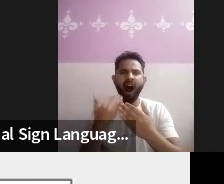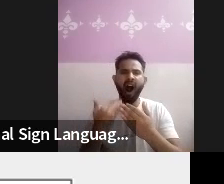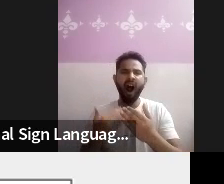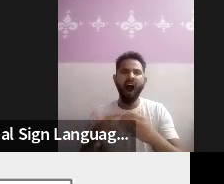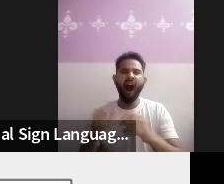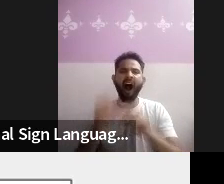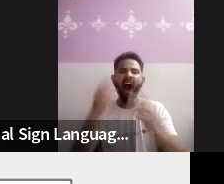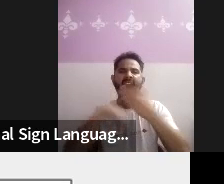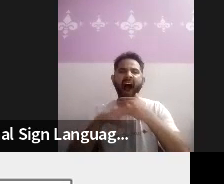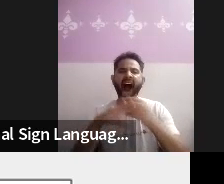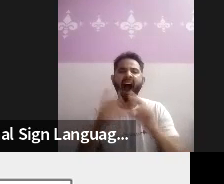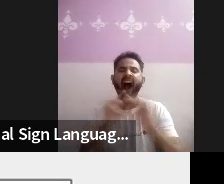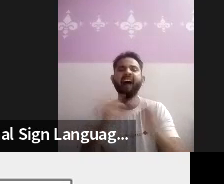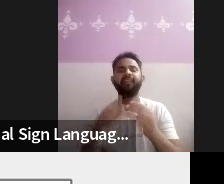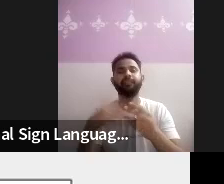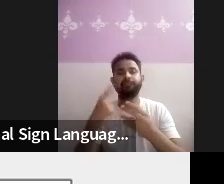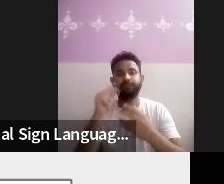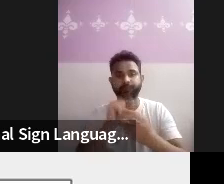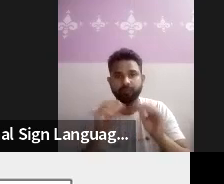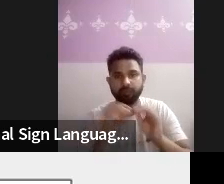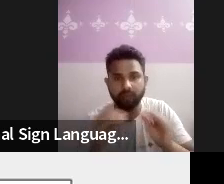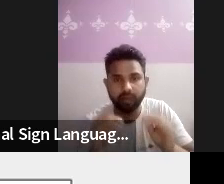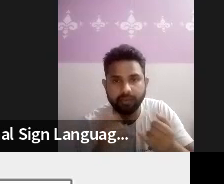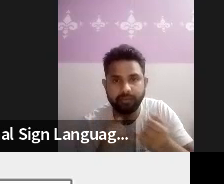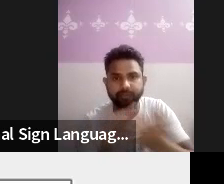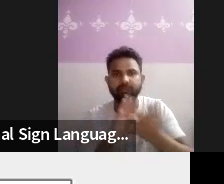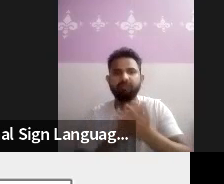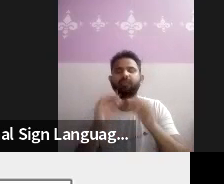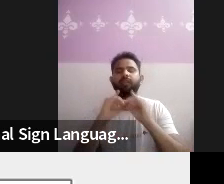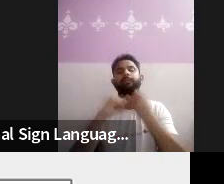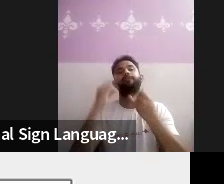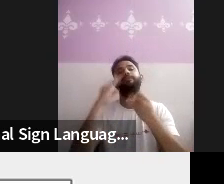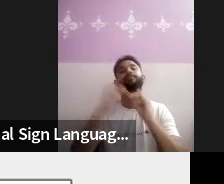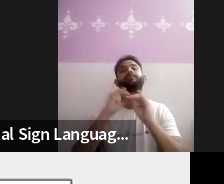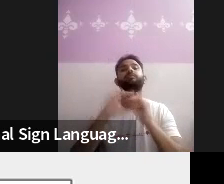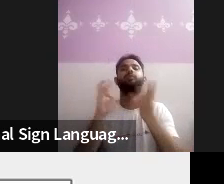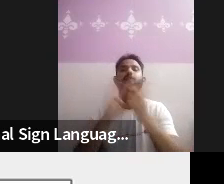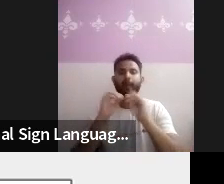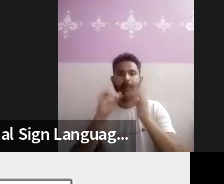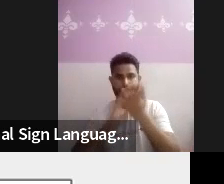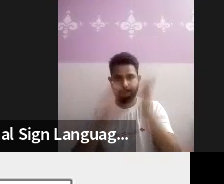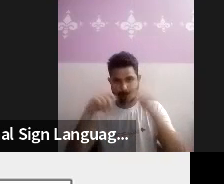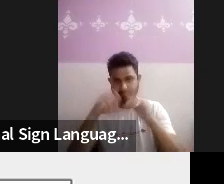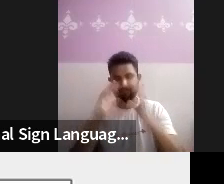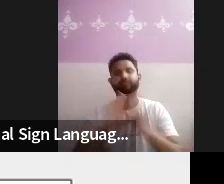this, or don't have the details. So this is why even when accessibility features